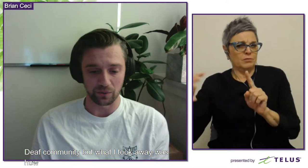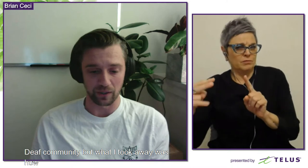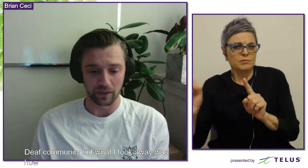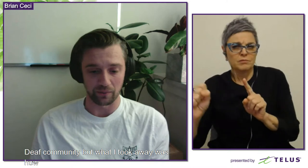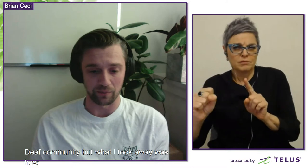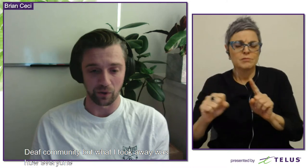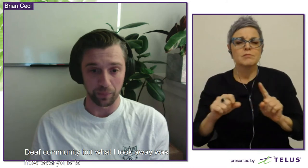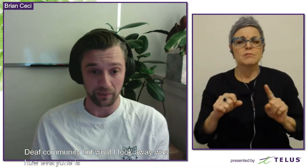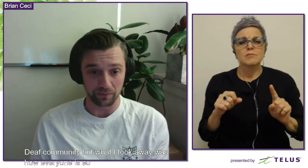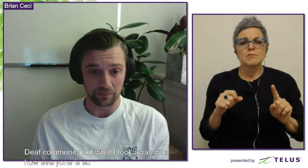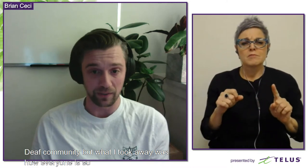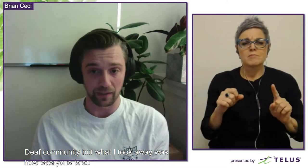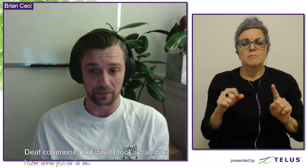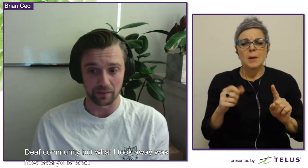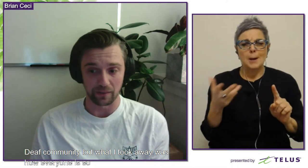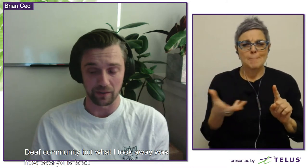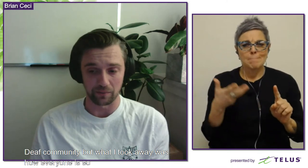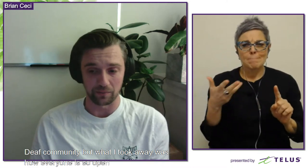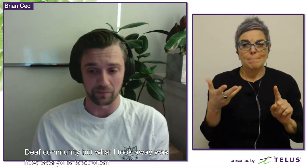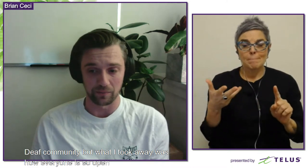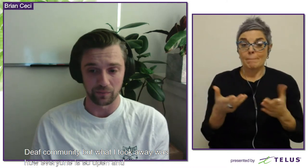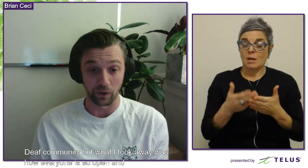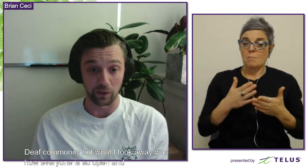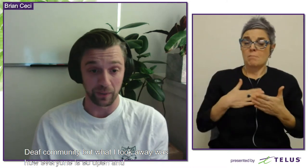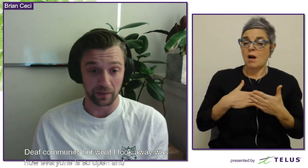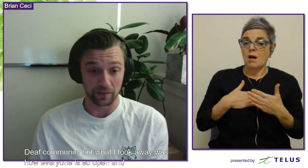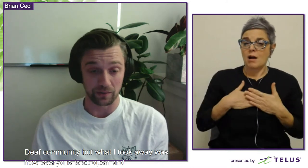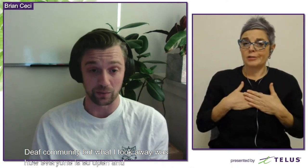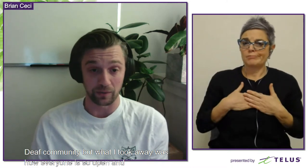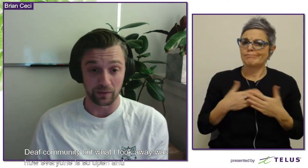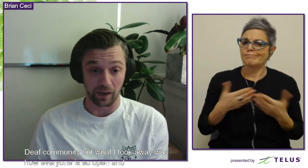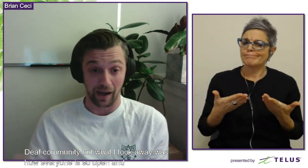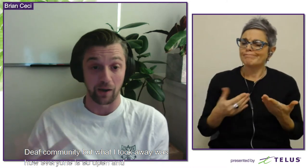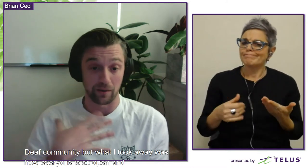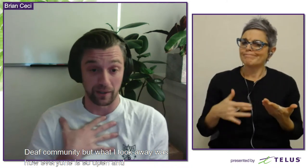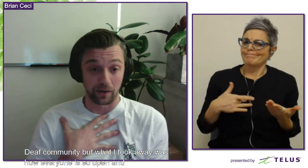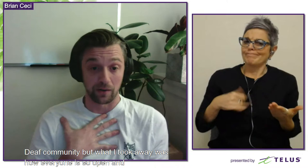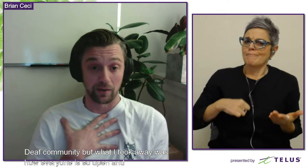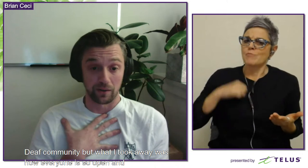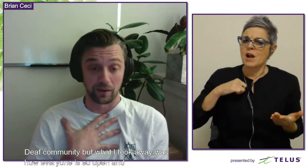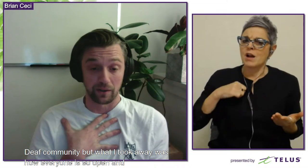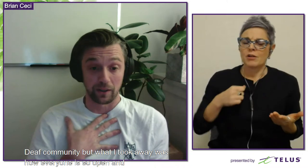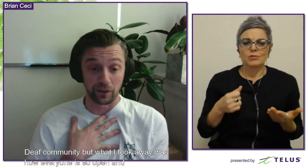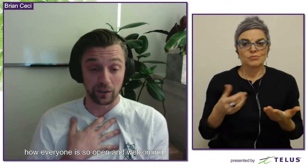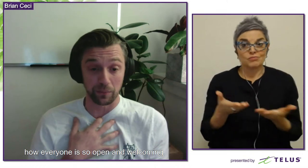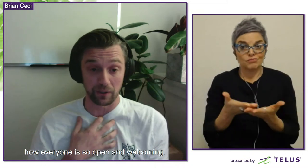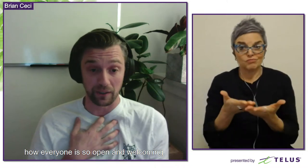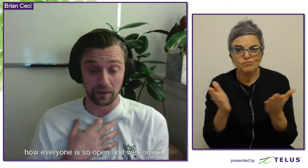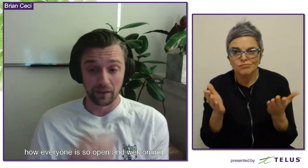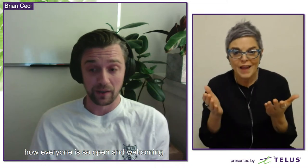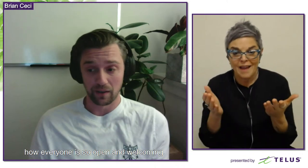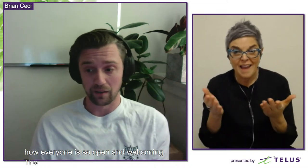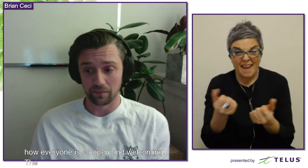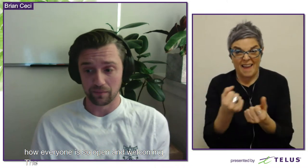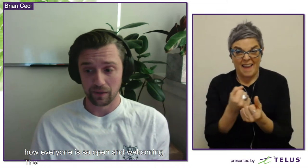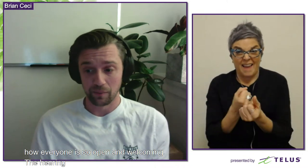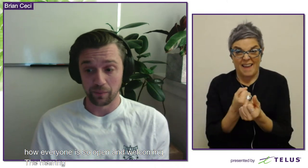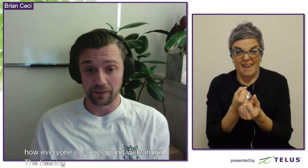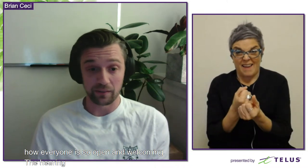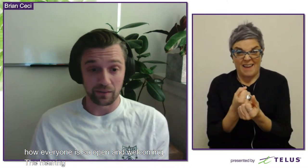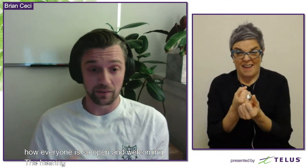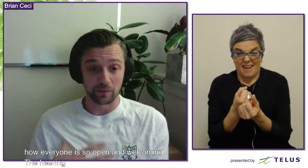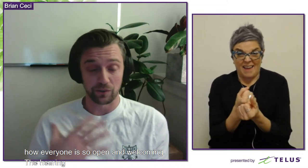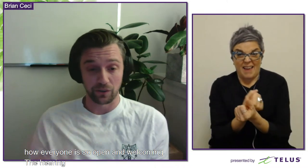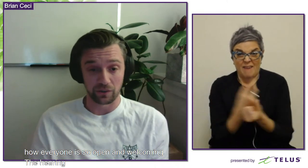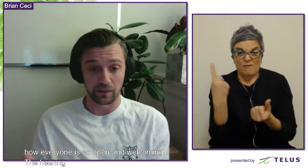so open and welcoming to the hearing community.